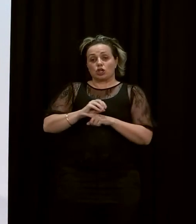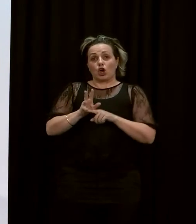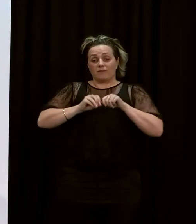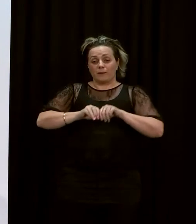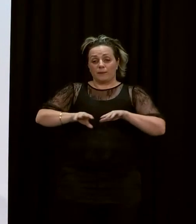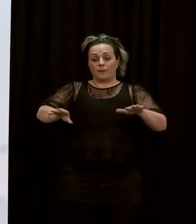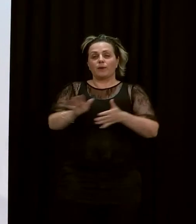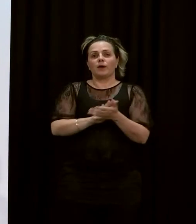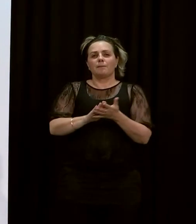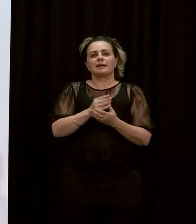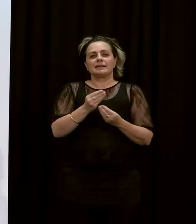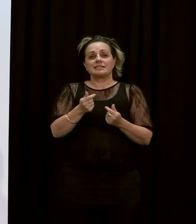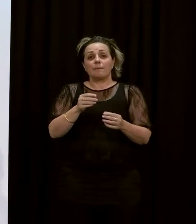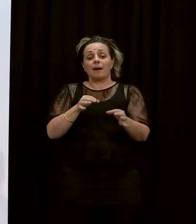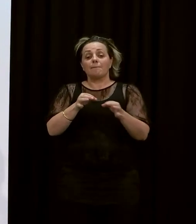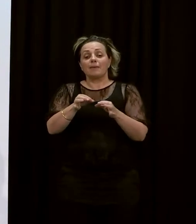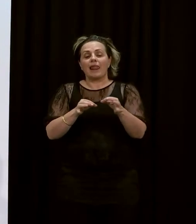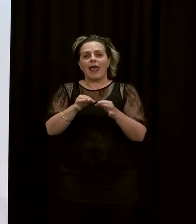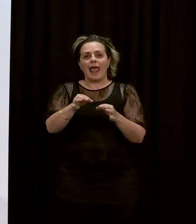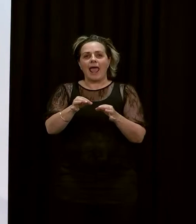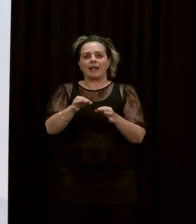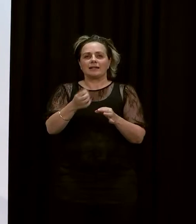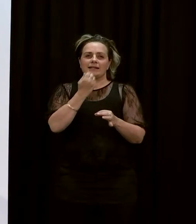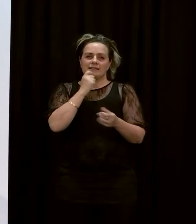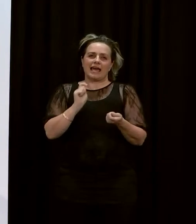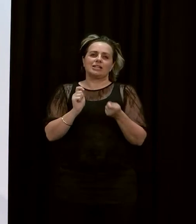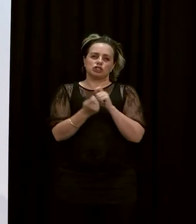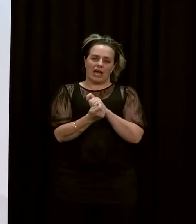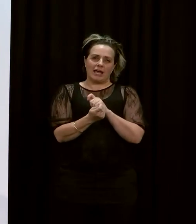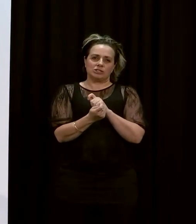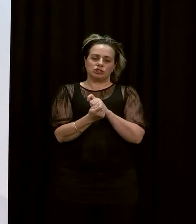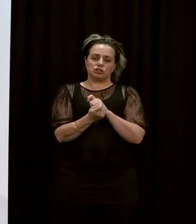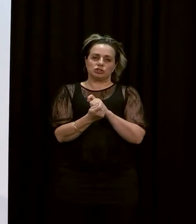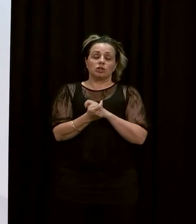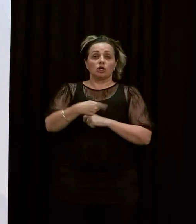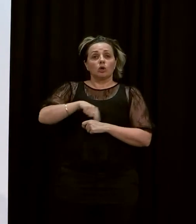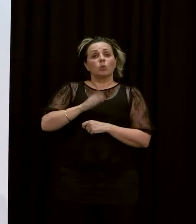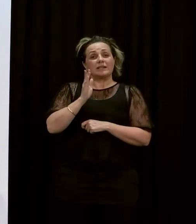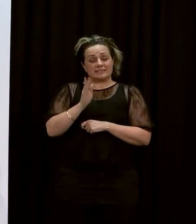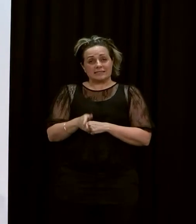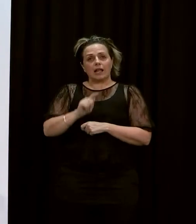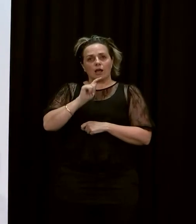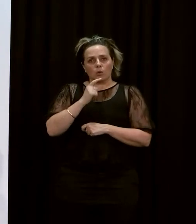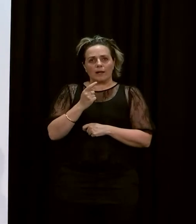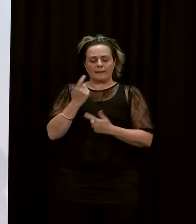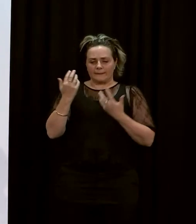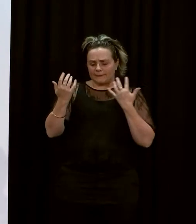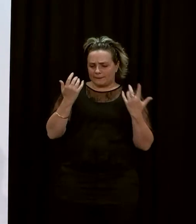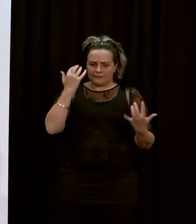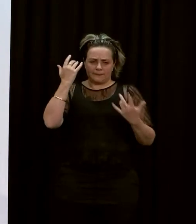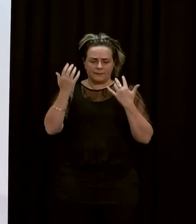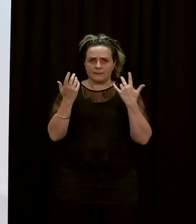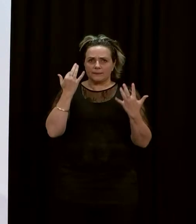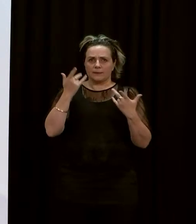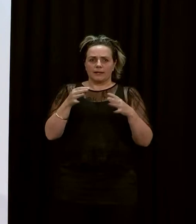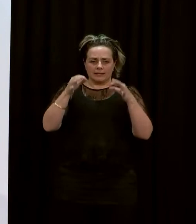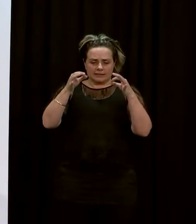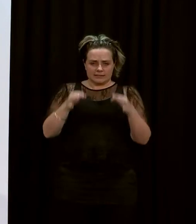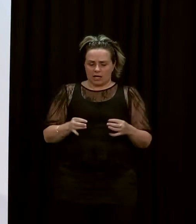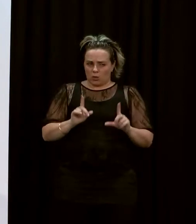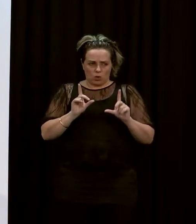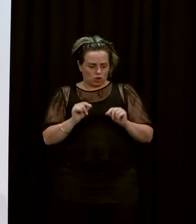us to bring forward some of the plans that we may have already had. That's not to say that we won't still continue to be really considered in the decisions